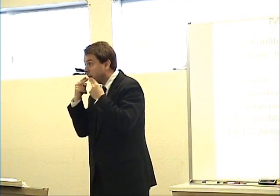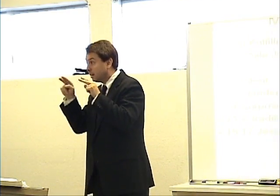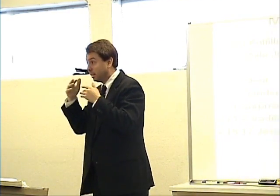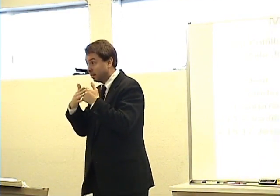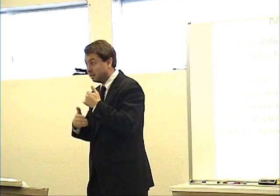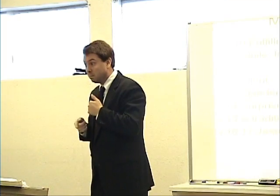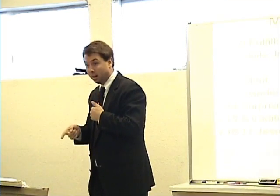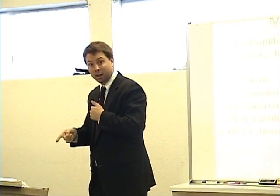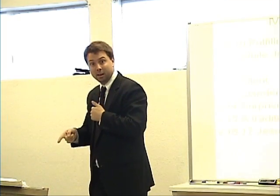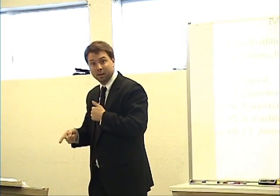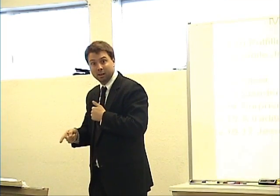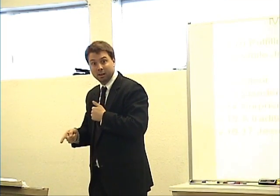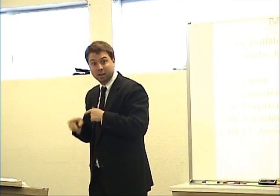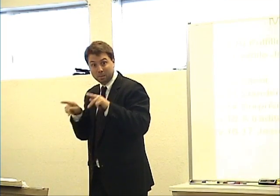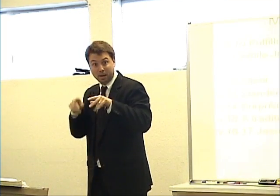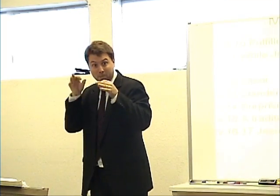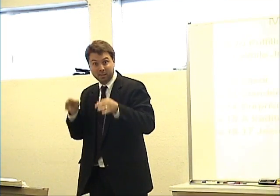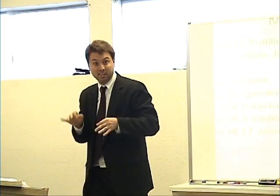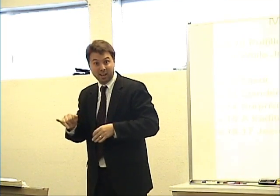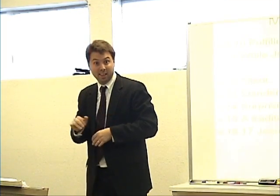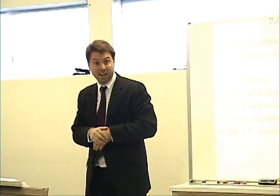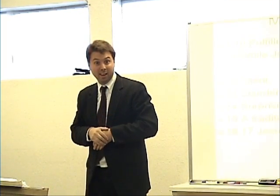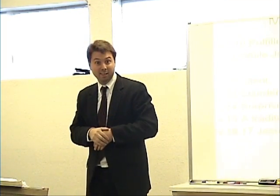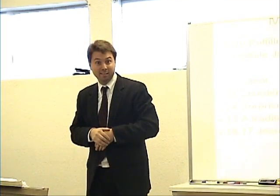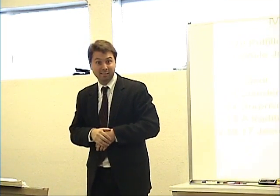The innocent one? People decide him?